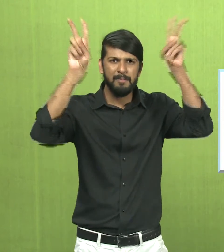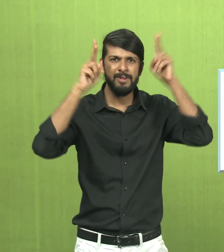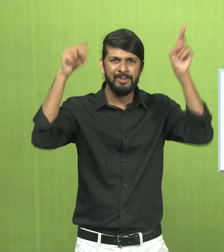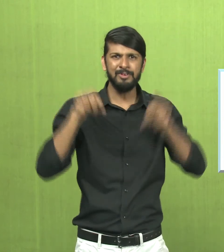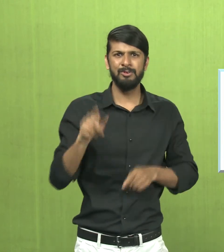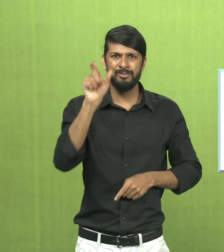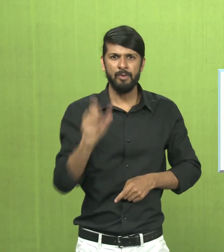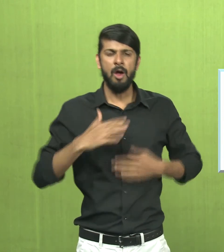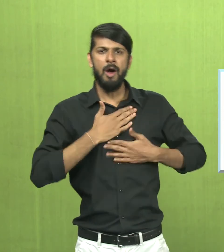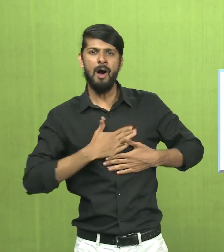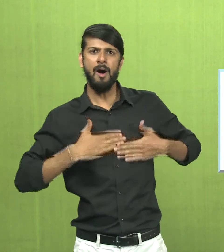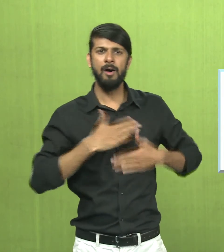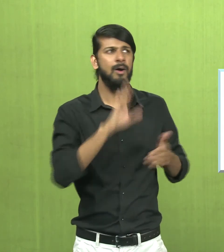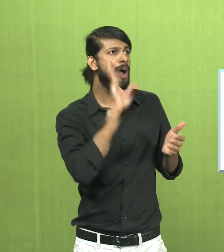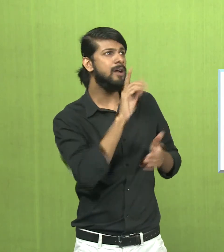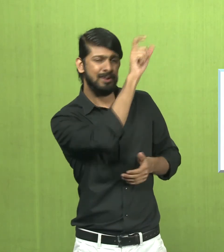Two deers can be seen enjoying the music.